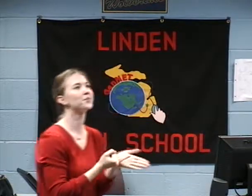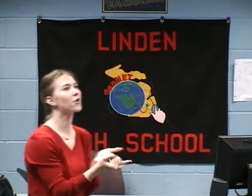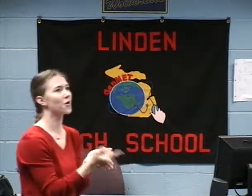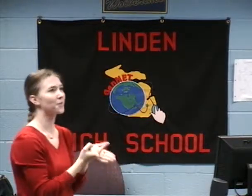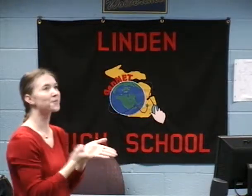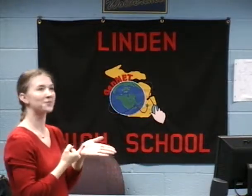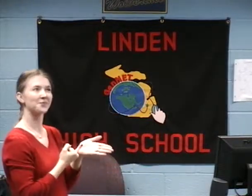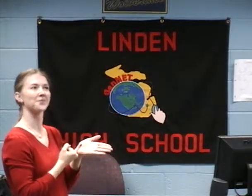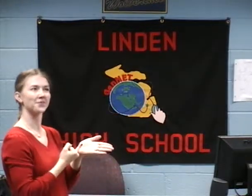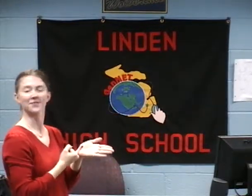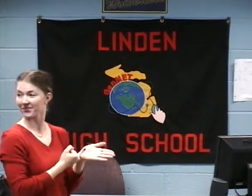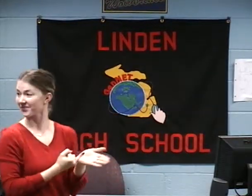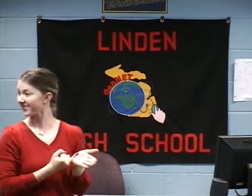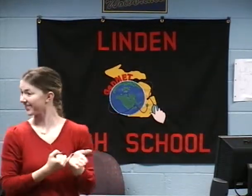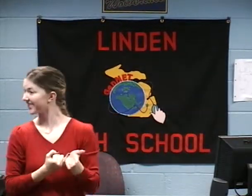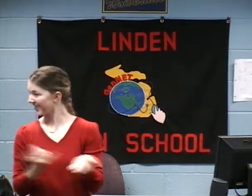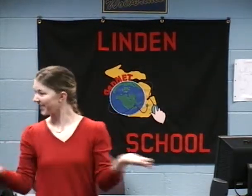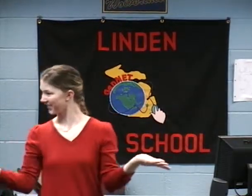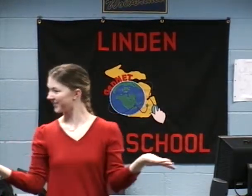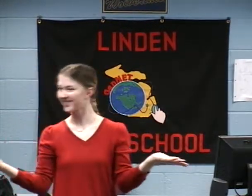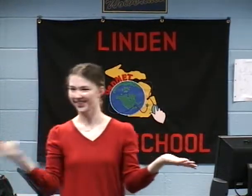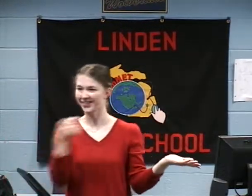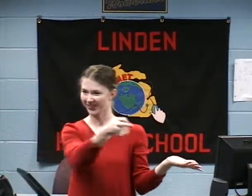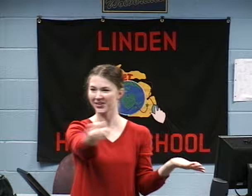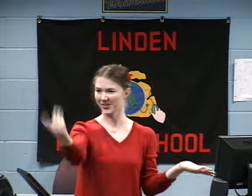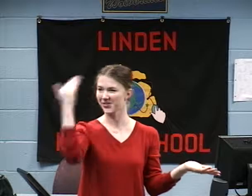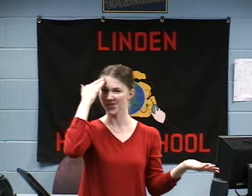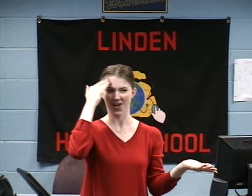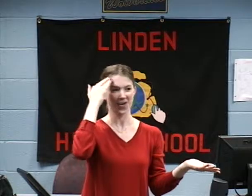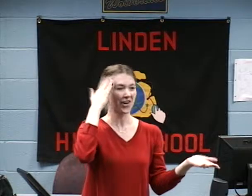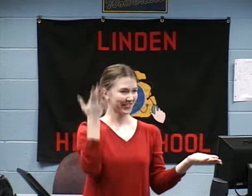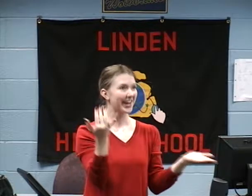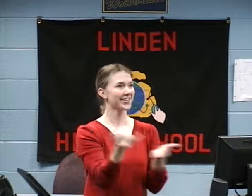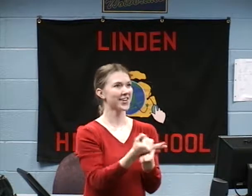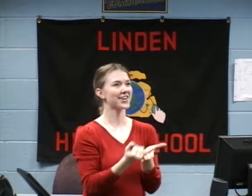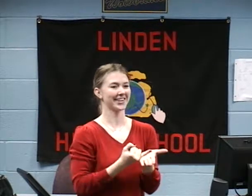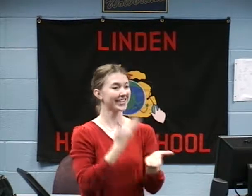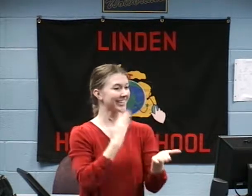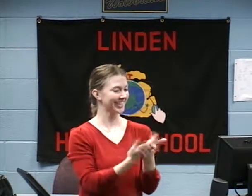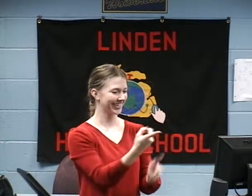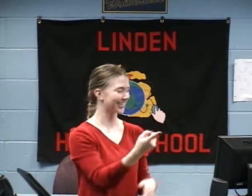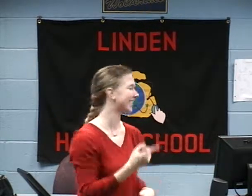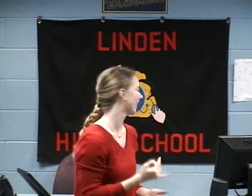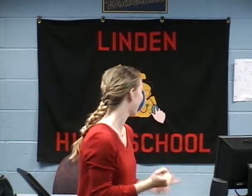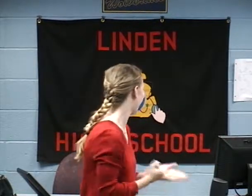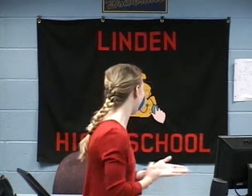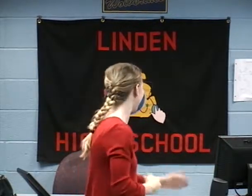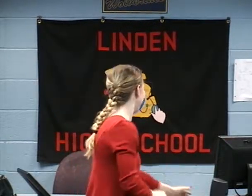Oh. Oh. Oh. Wow. That's a trick, but. Okay. That's a trick.